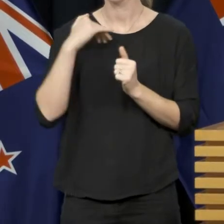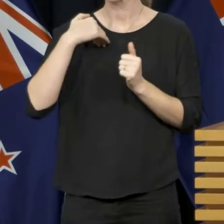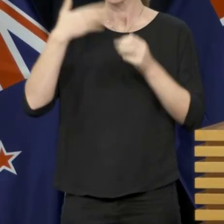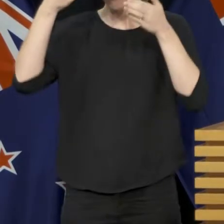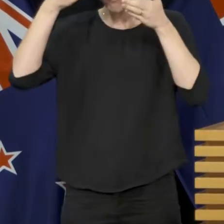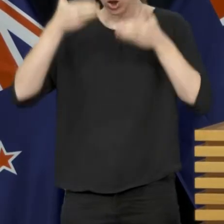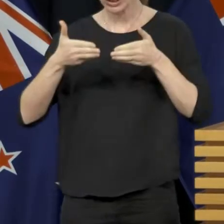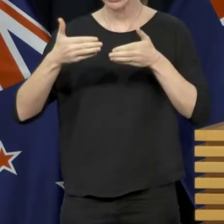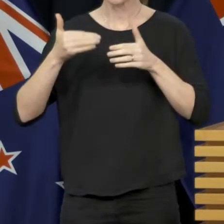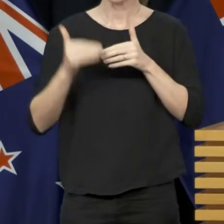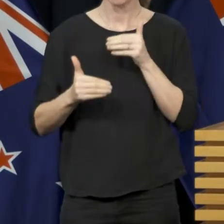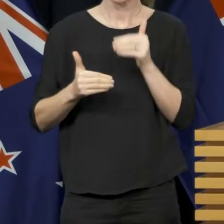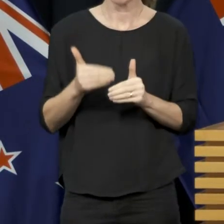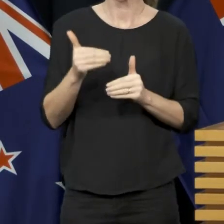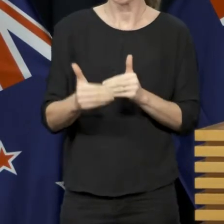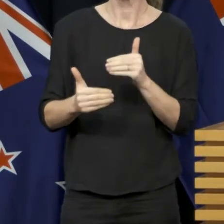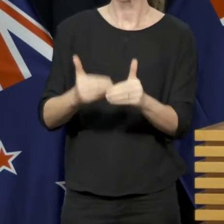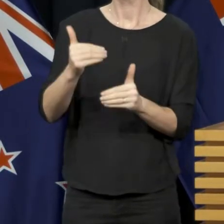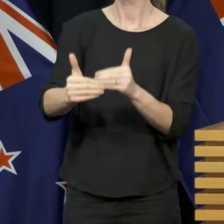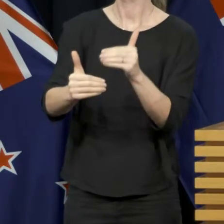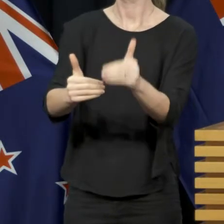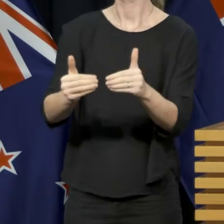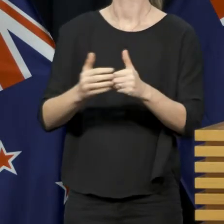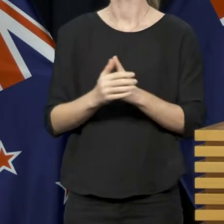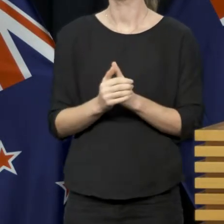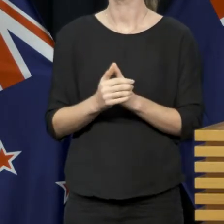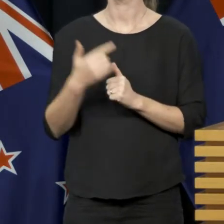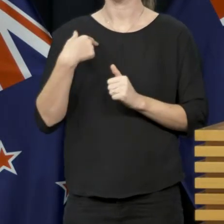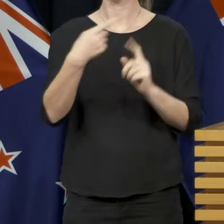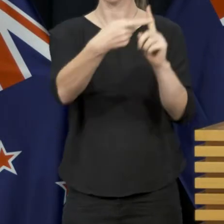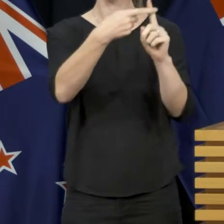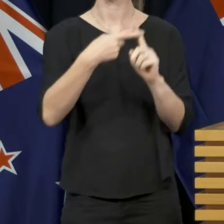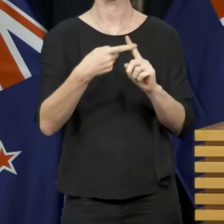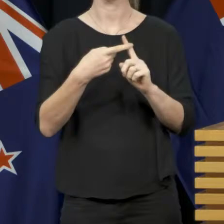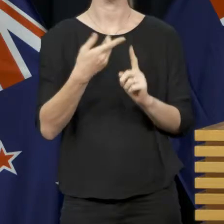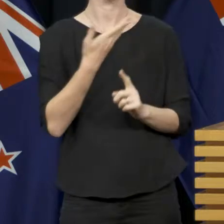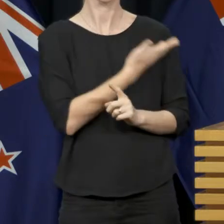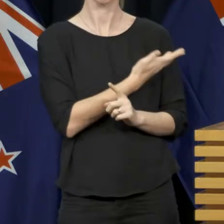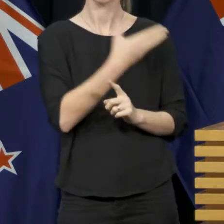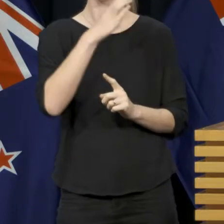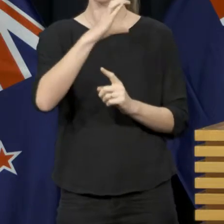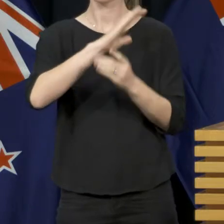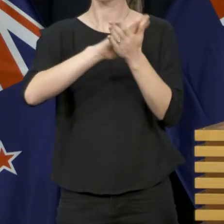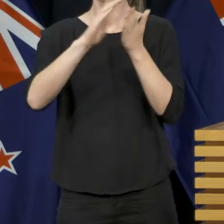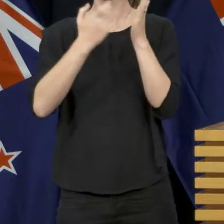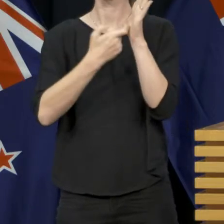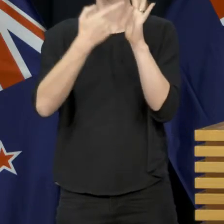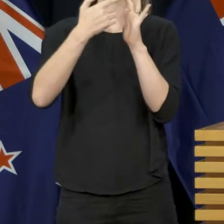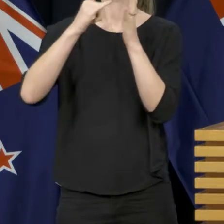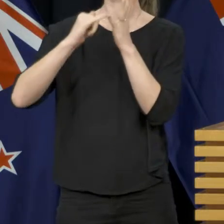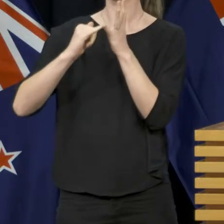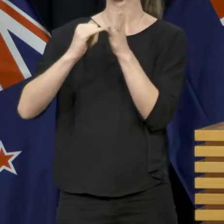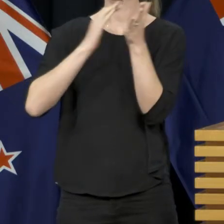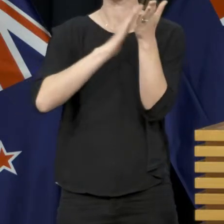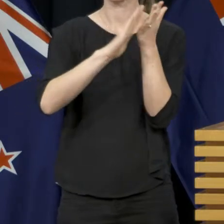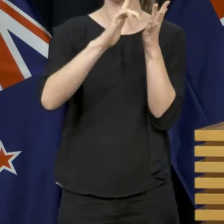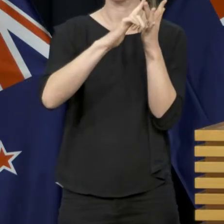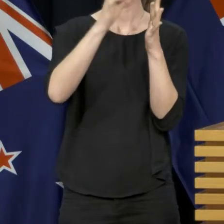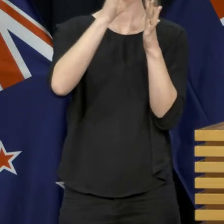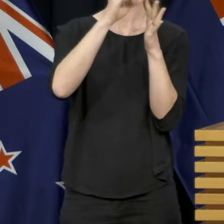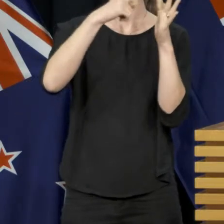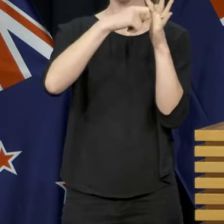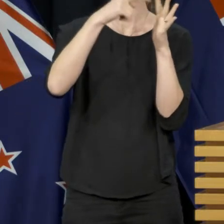from our objectives. I am appointing Chris Hipkins as the new Health Minister, but will